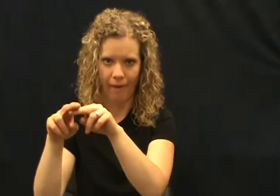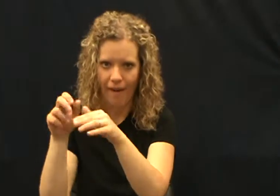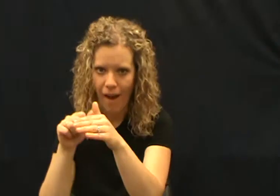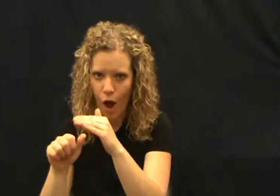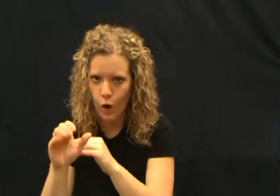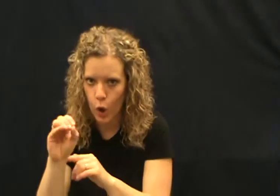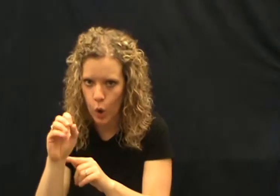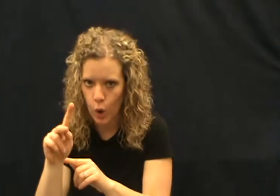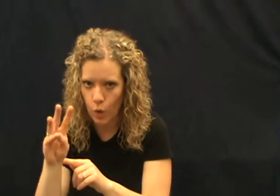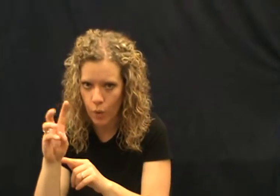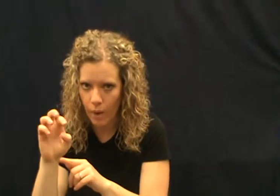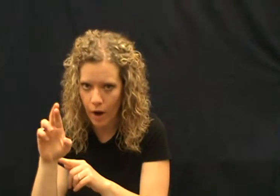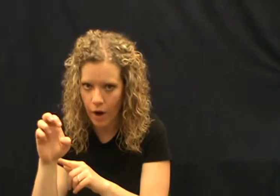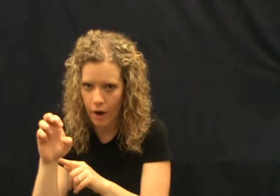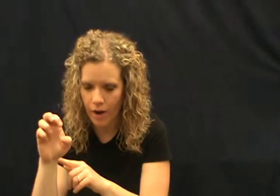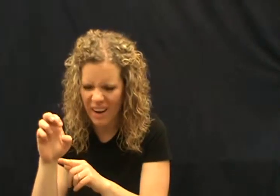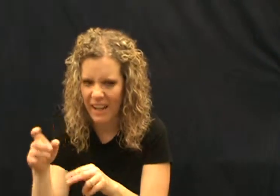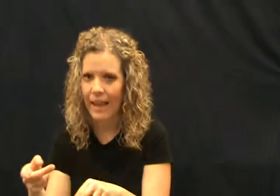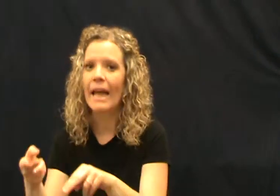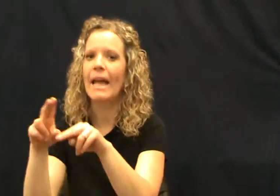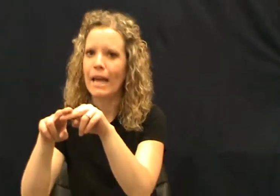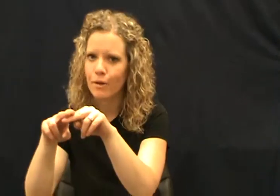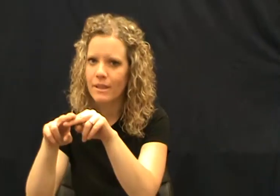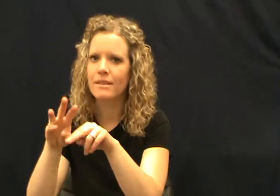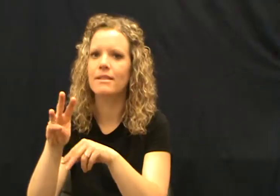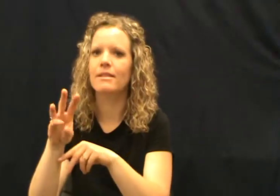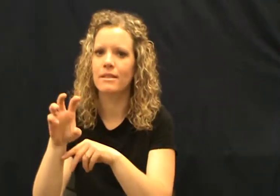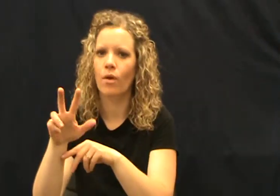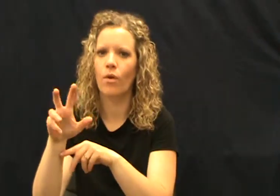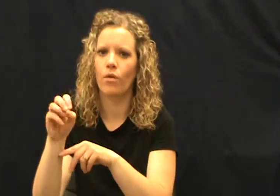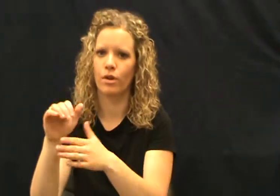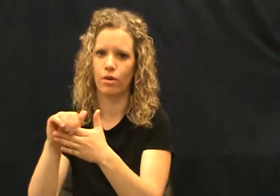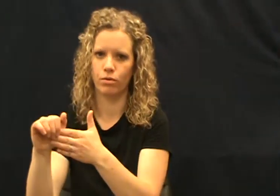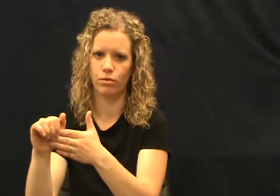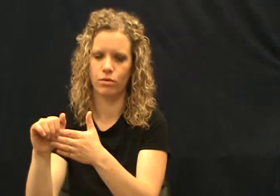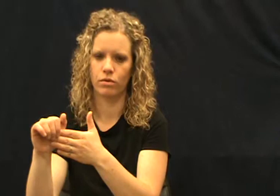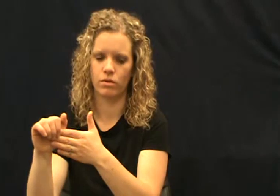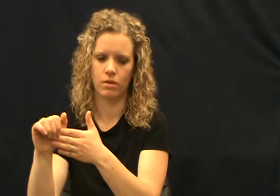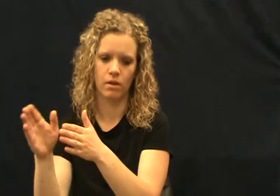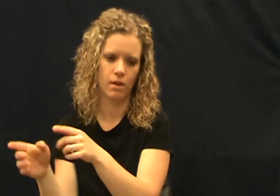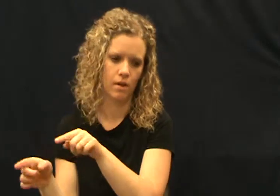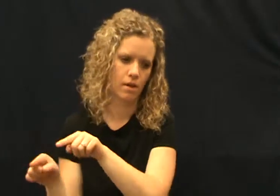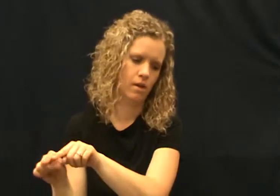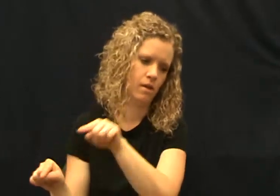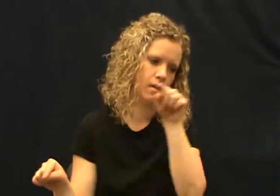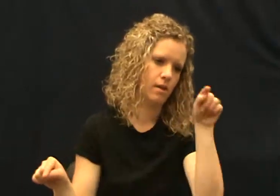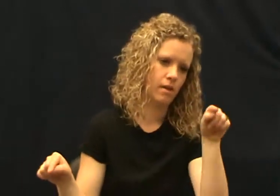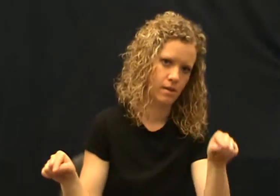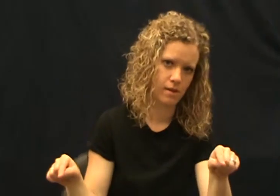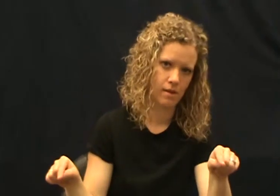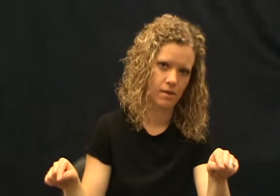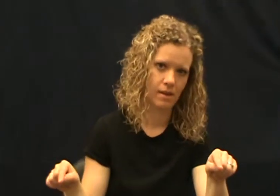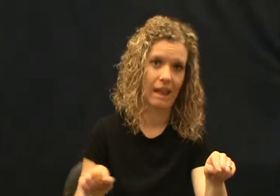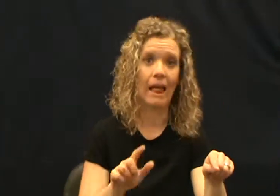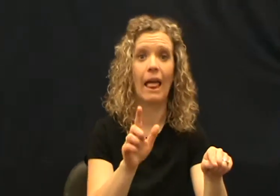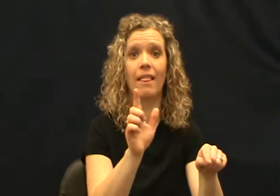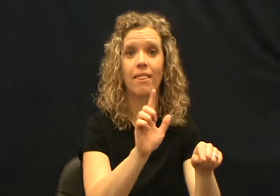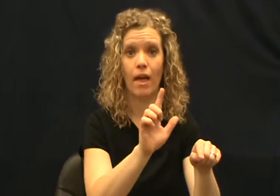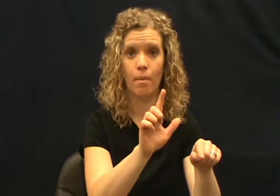would increase by $630. On the other side of the balance sheet equation, our liabilities went up, that